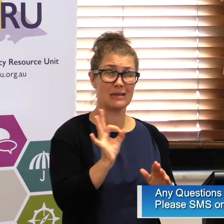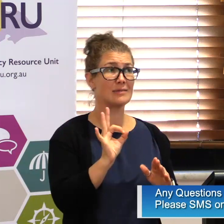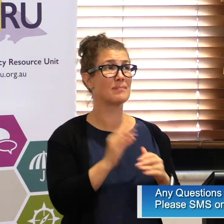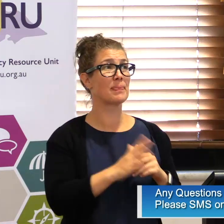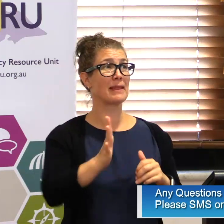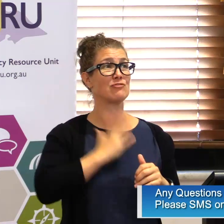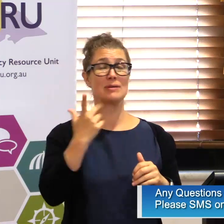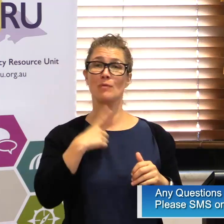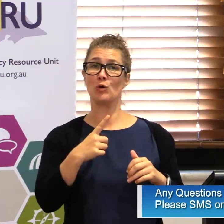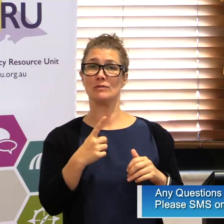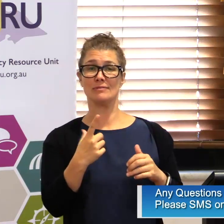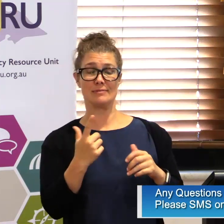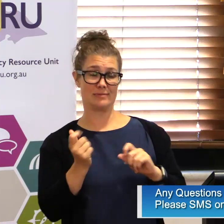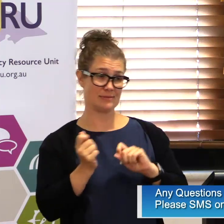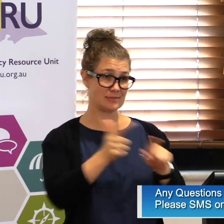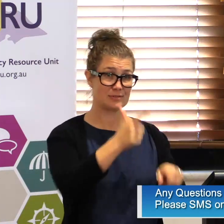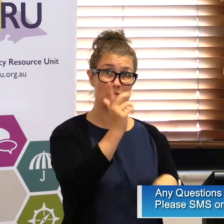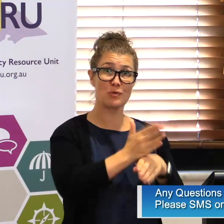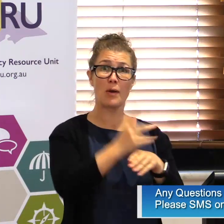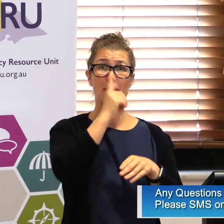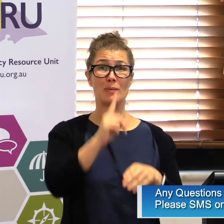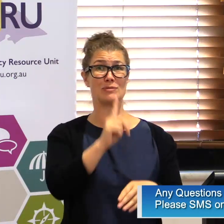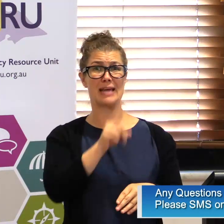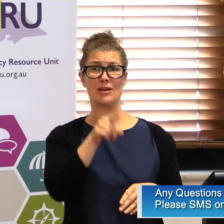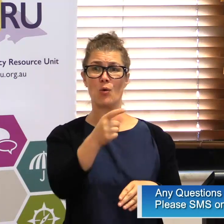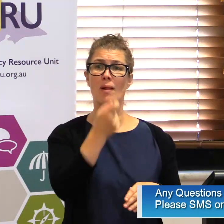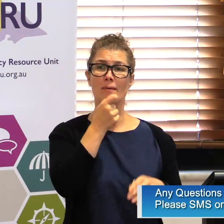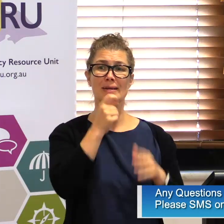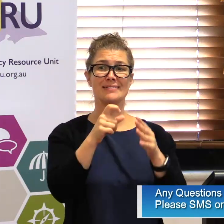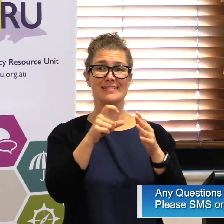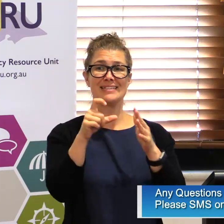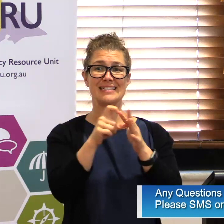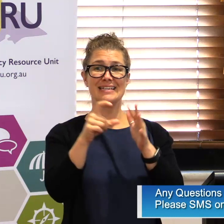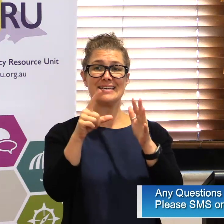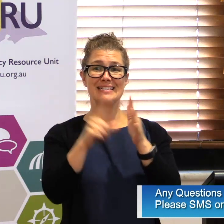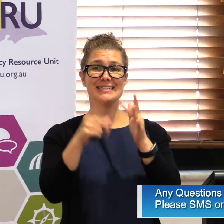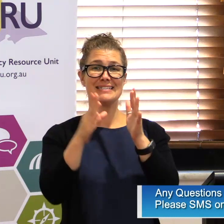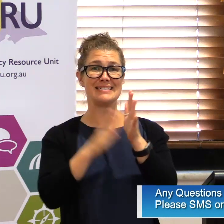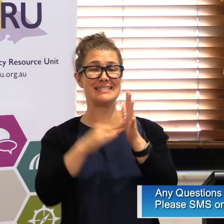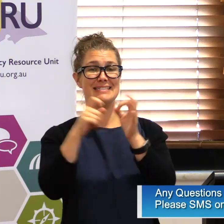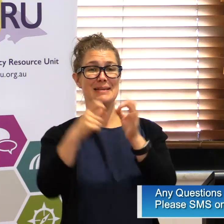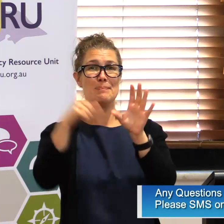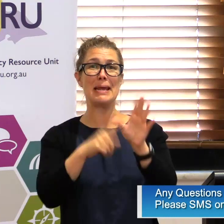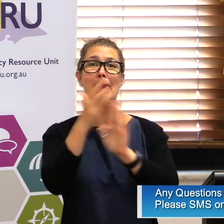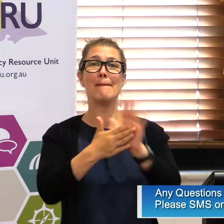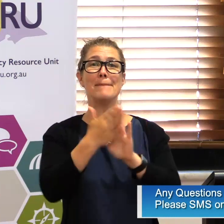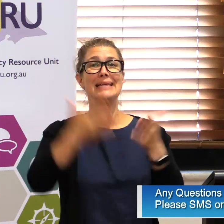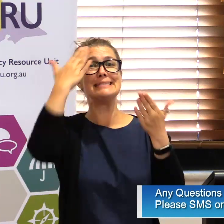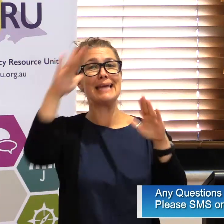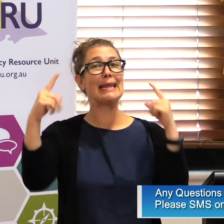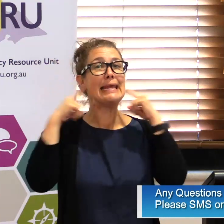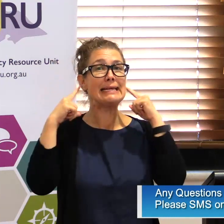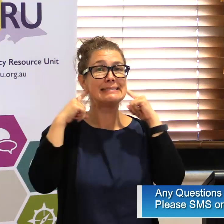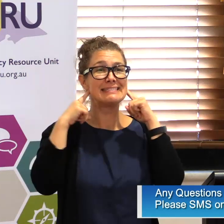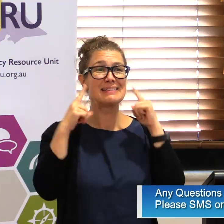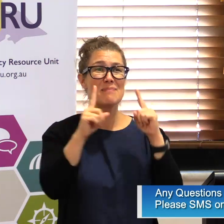Gadigal land, so people would say to me, oh, you're a bit din-bin, which roughly translates to dead ear. But